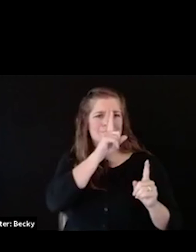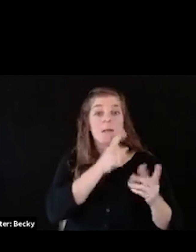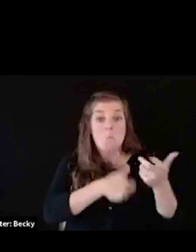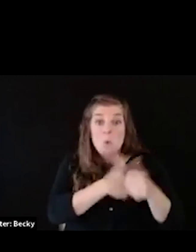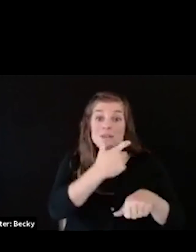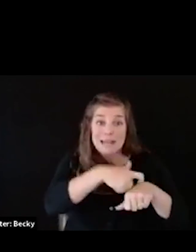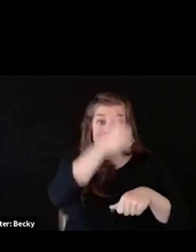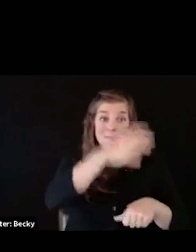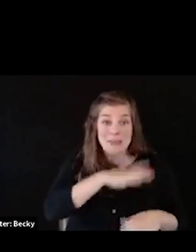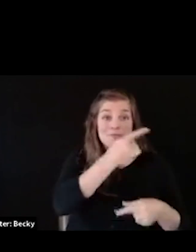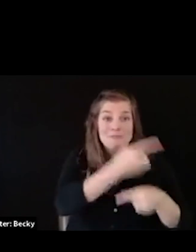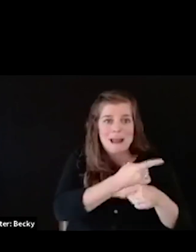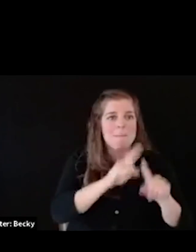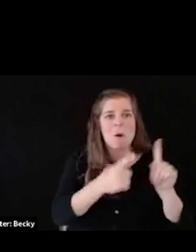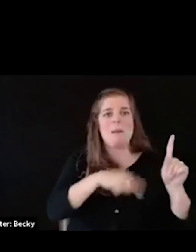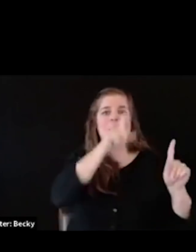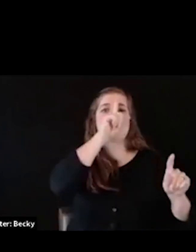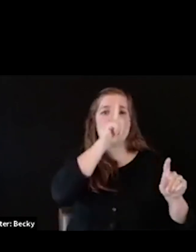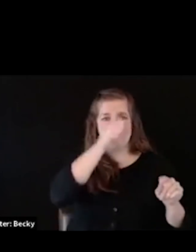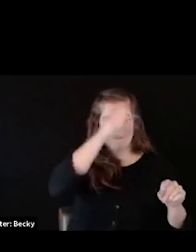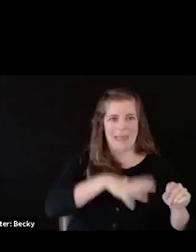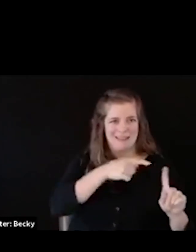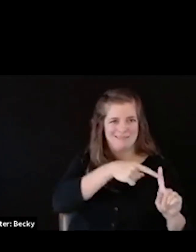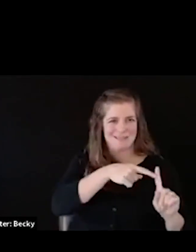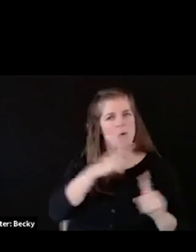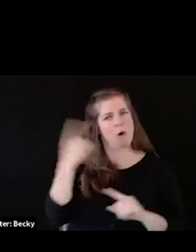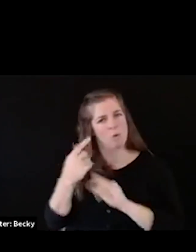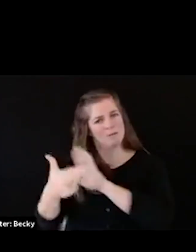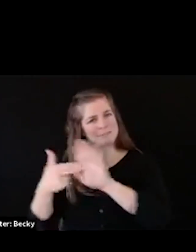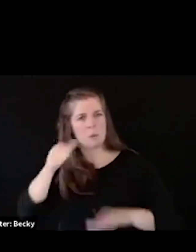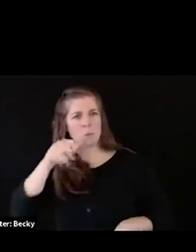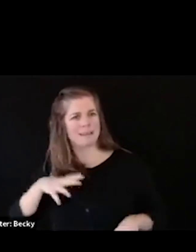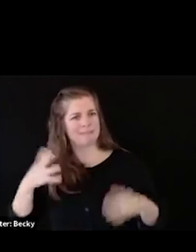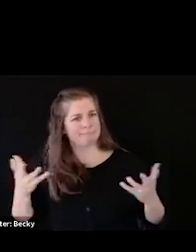another way that we're not saying what we need to say. Second point.